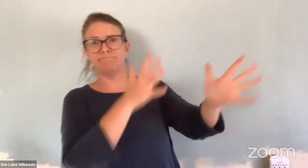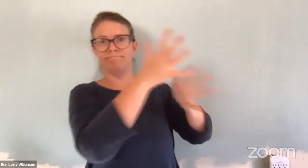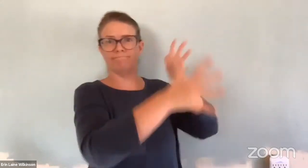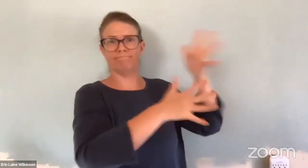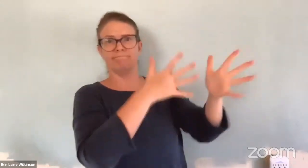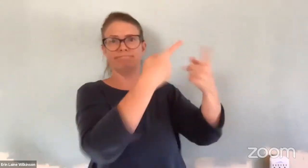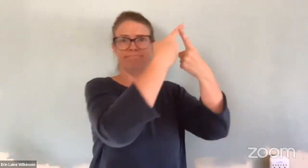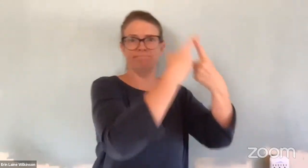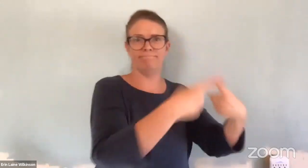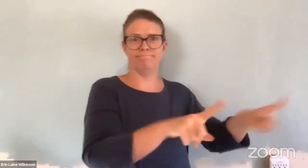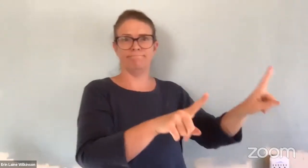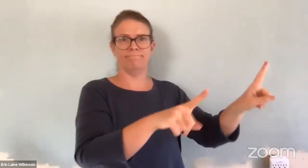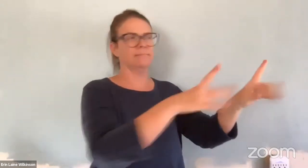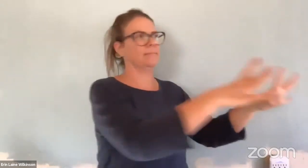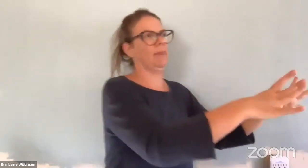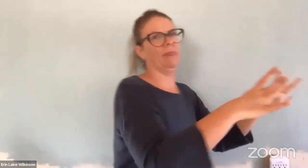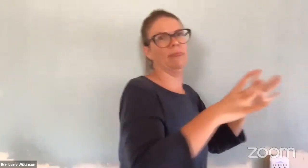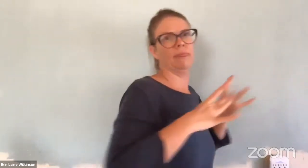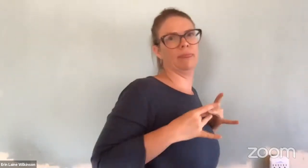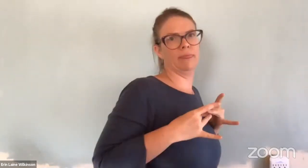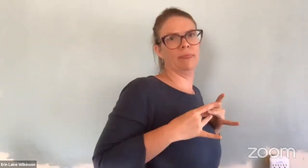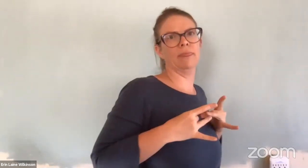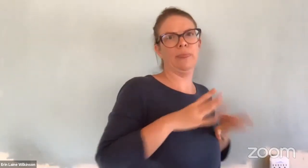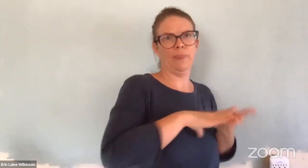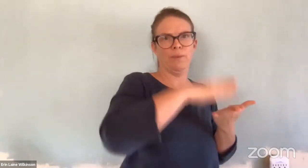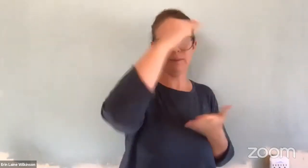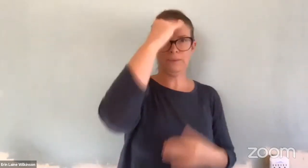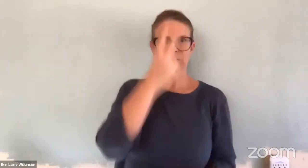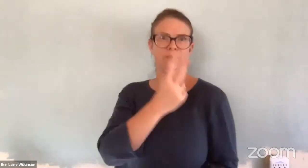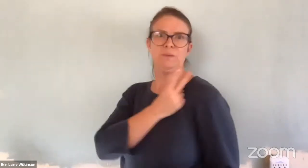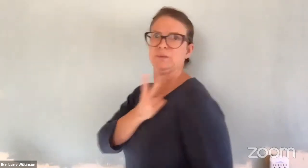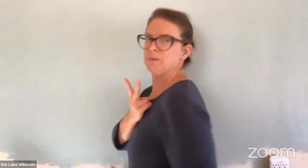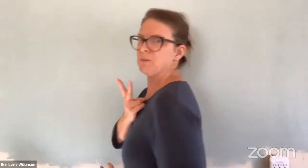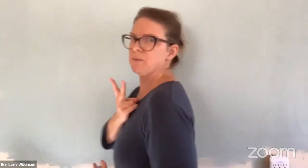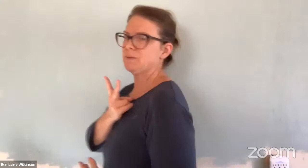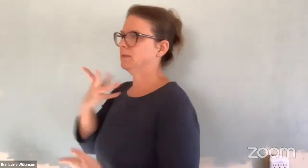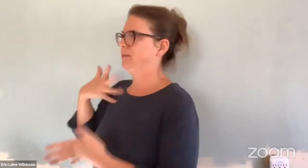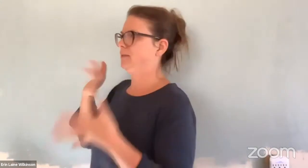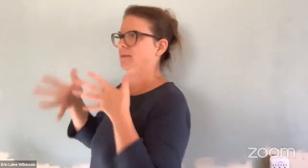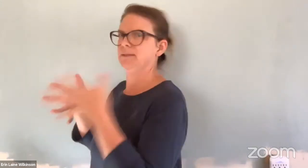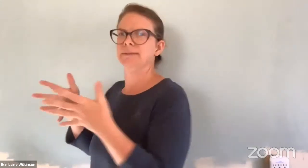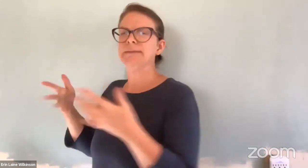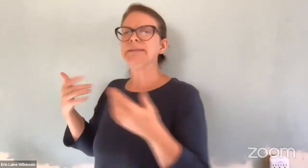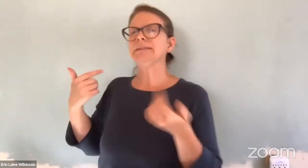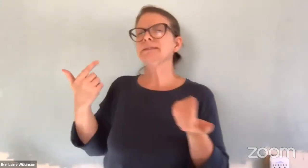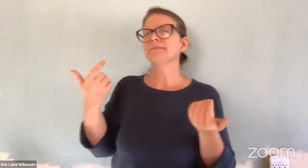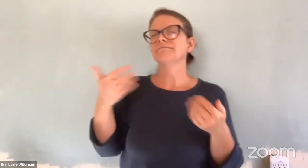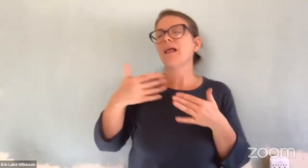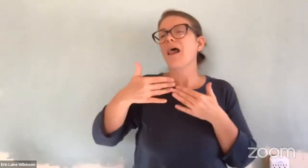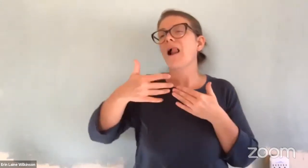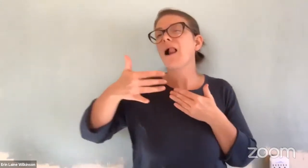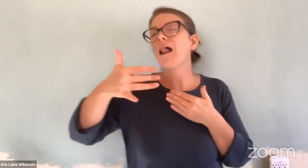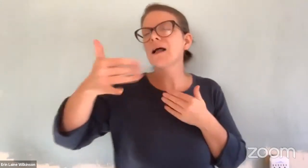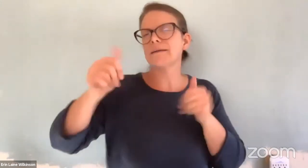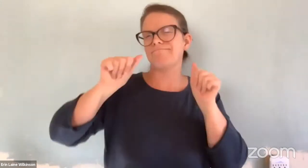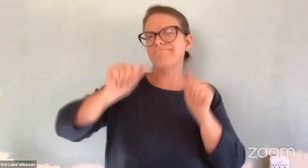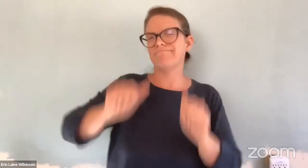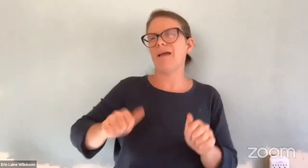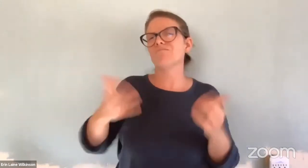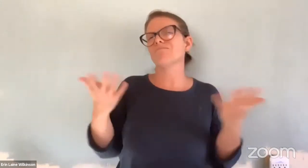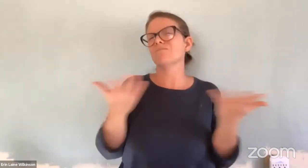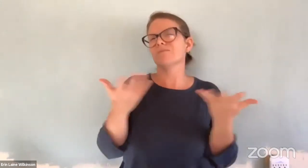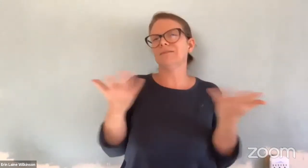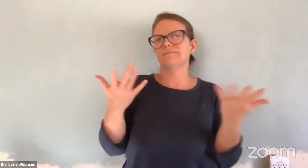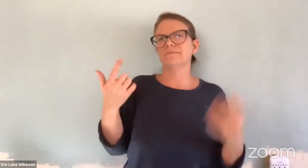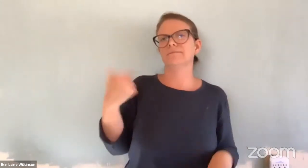happening in that country, in that local area. And so they're being exposed to a different sign language. So now they have these 2 sign languages that they